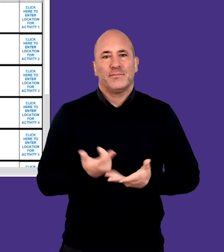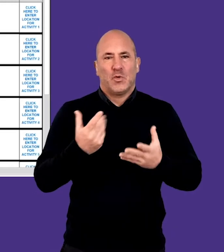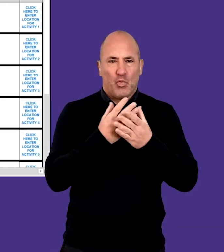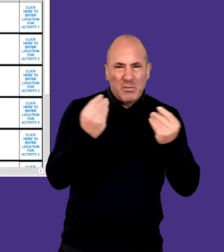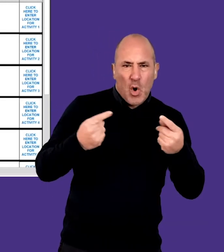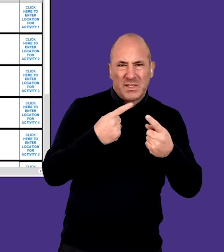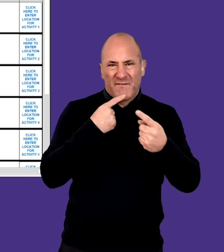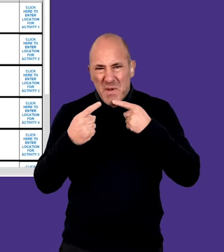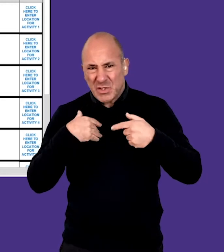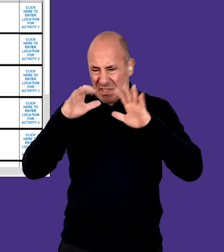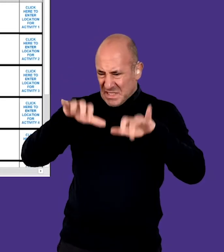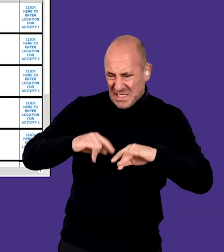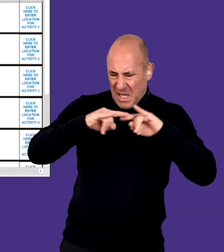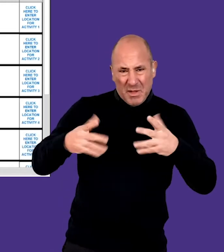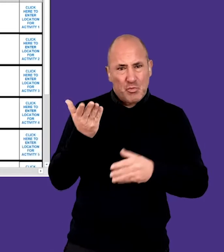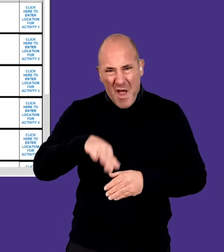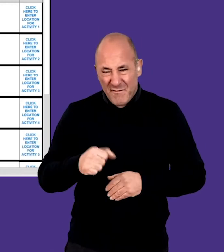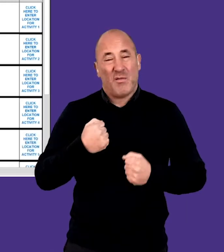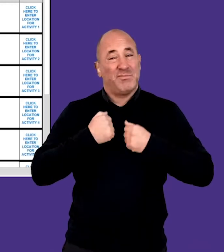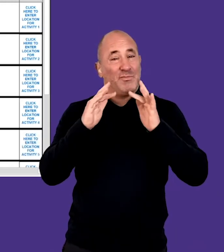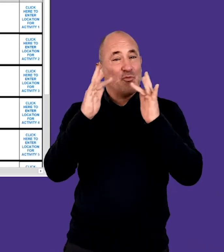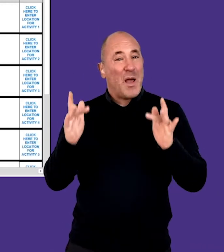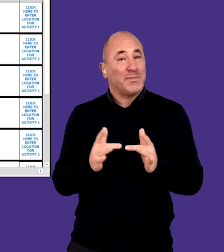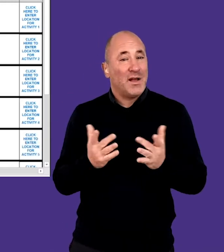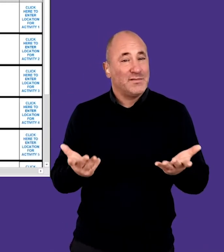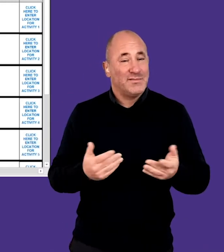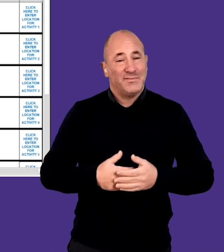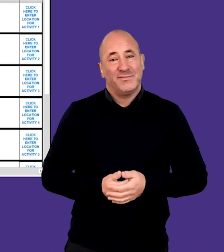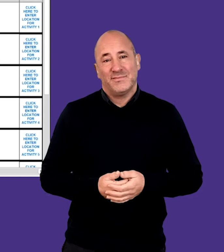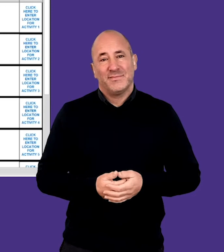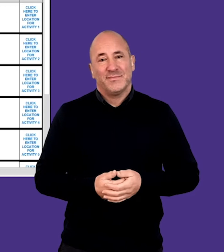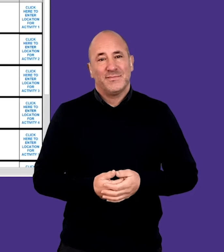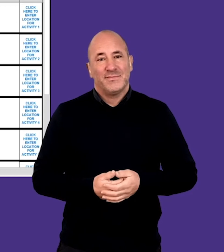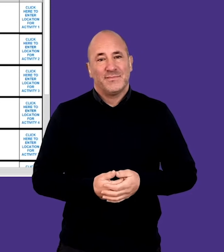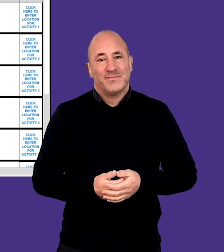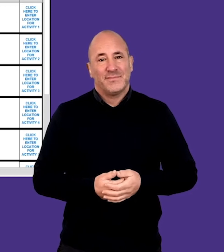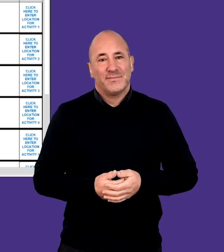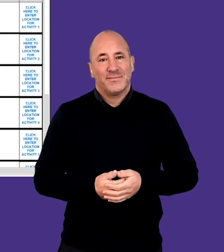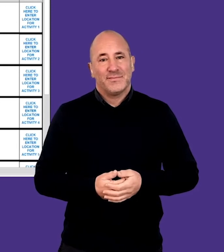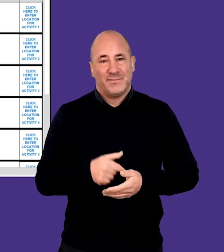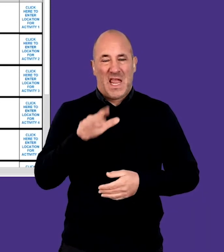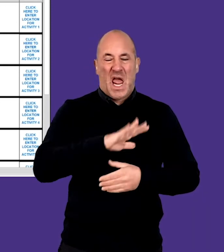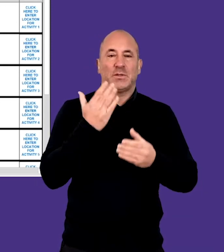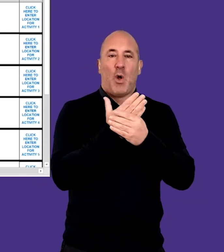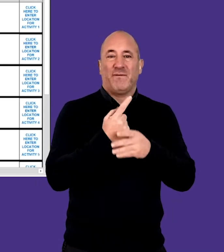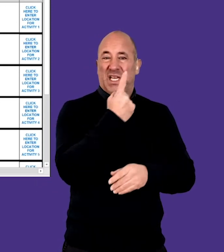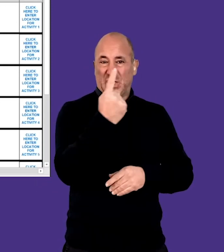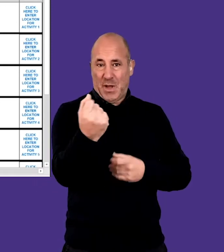can find all the resources and information you need to complete that template on our website. Each applicant for